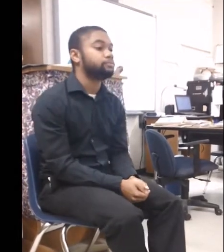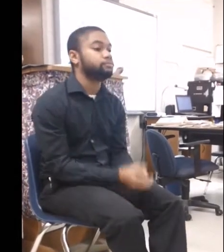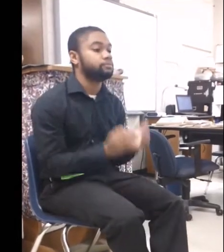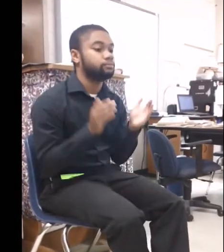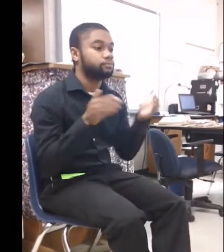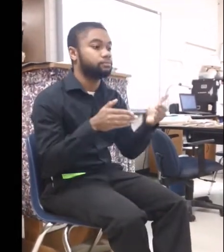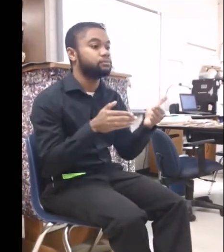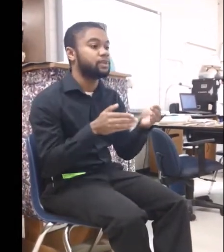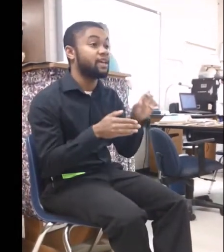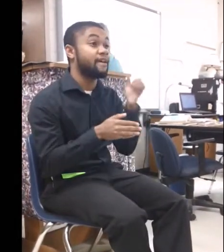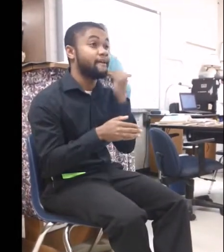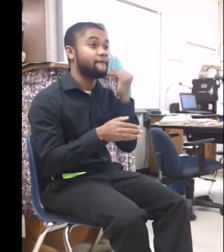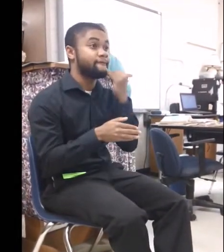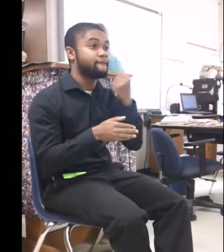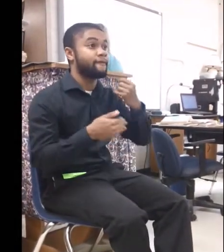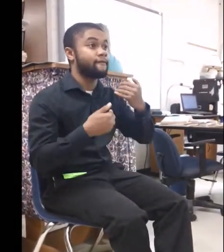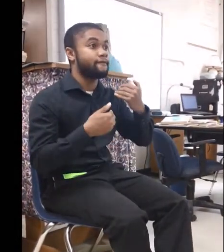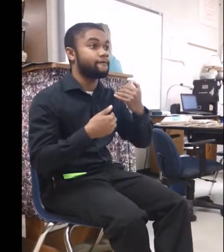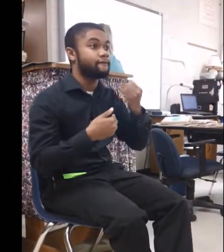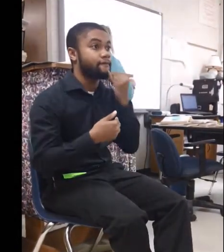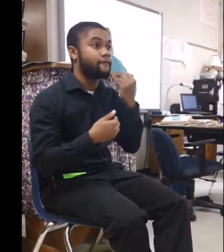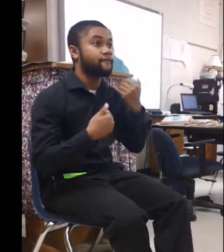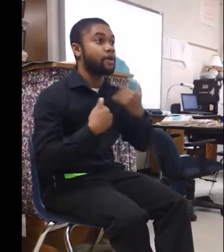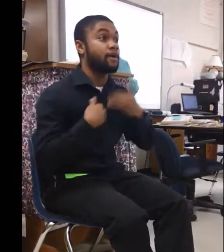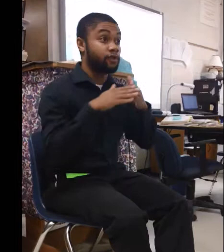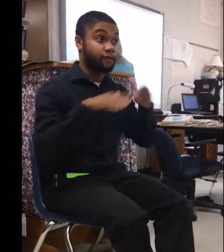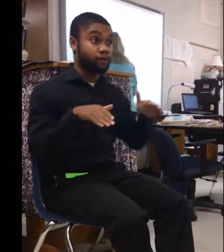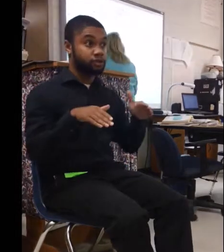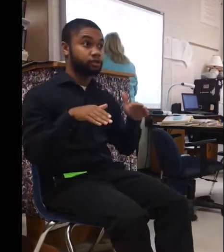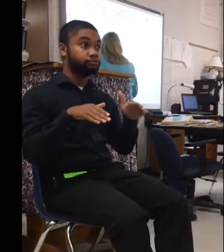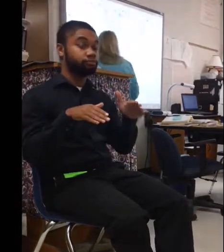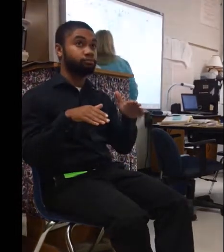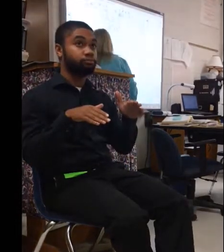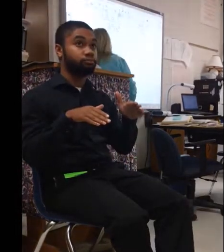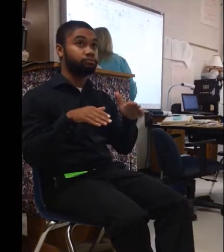Anytime you have division, you have to take the reciprocal of the second one.